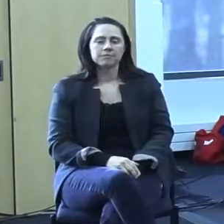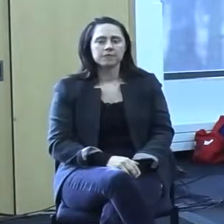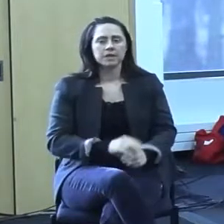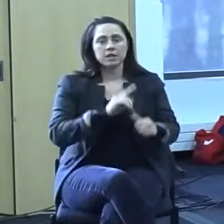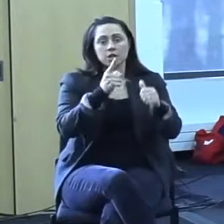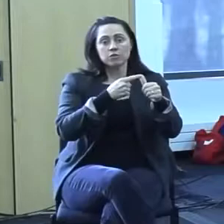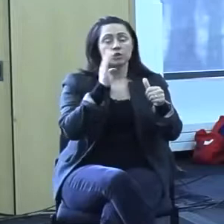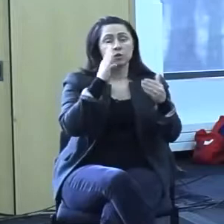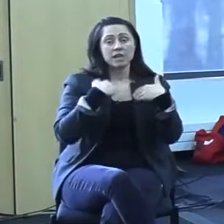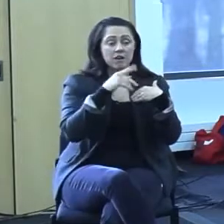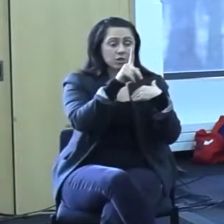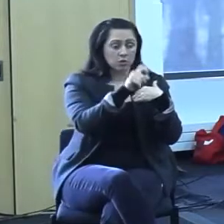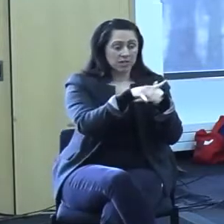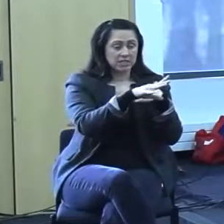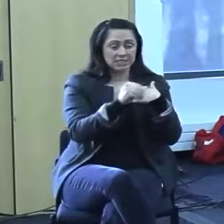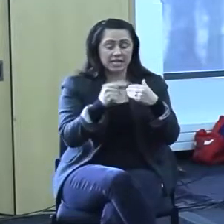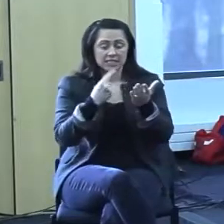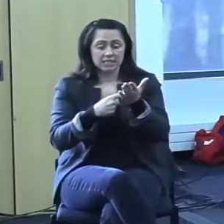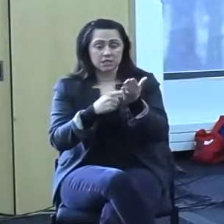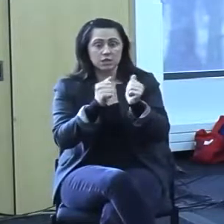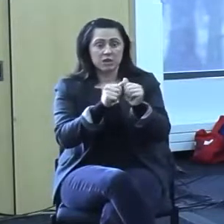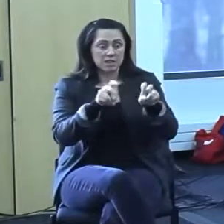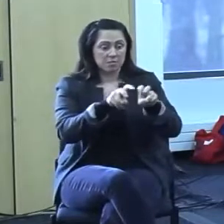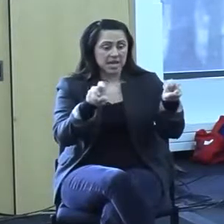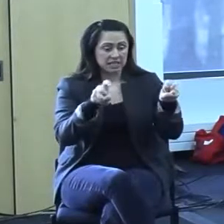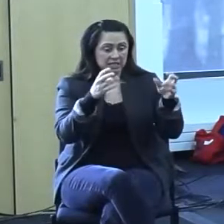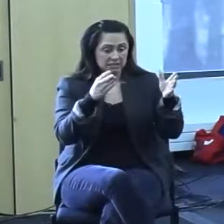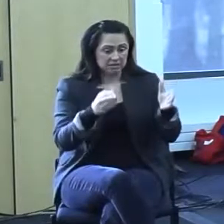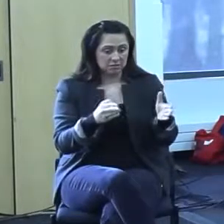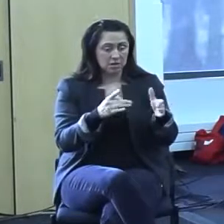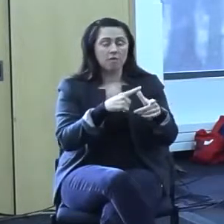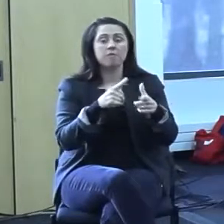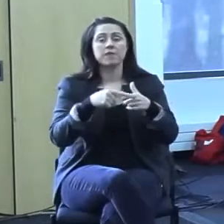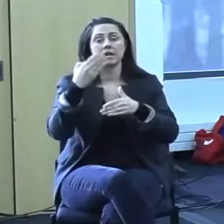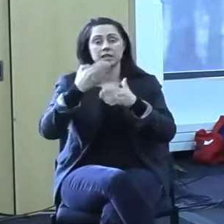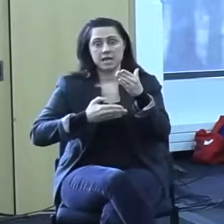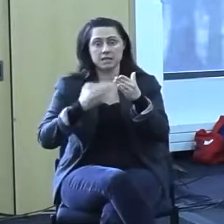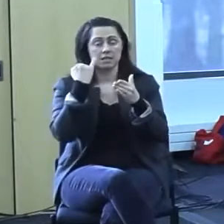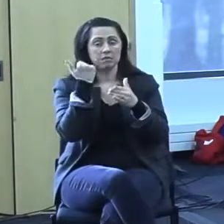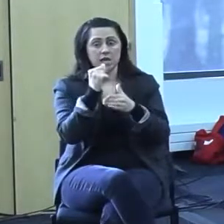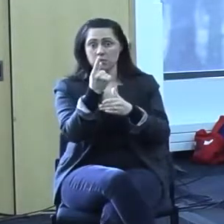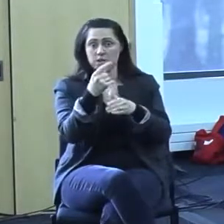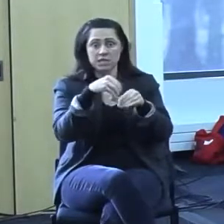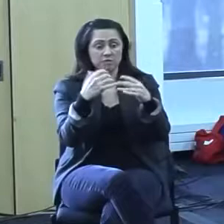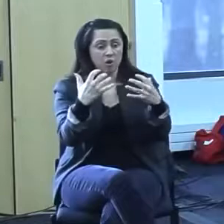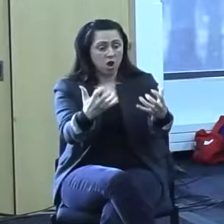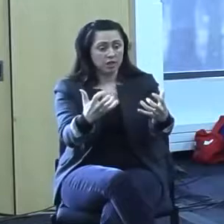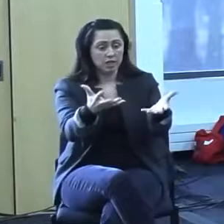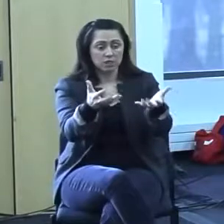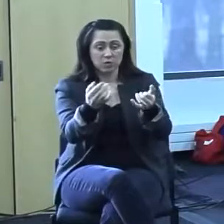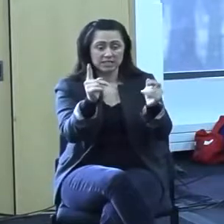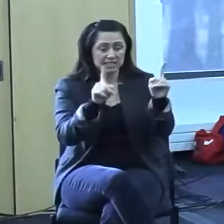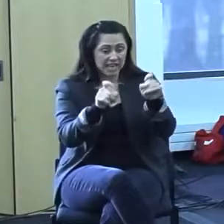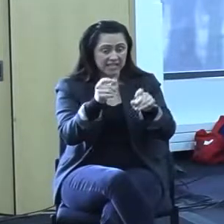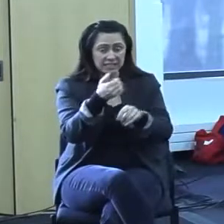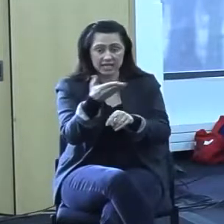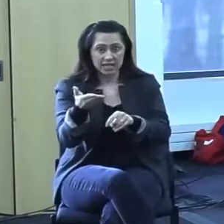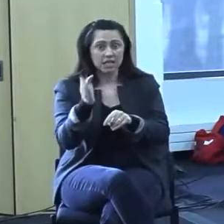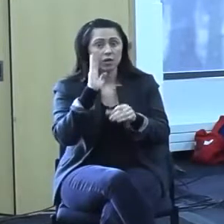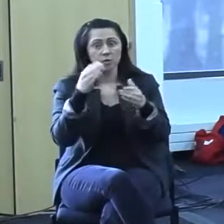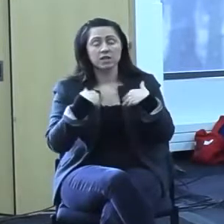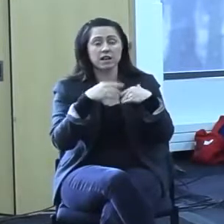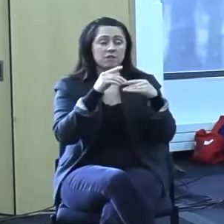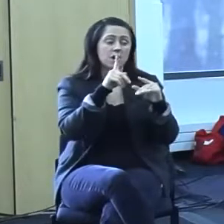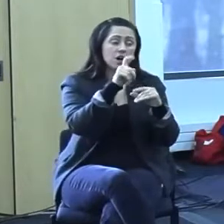First, we will have questions and a discussion with the panelists. Then, at the end, if anyone in the audience would like to ask anything, we will